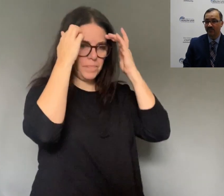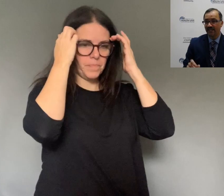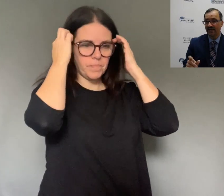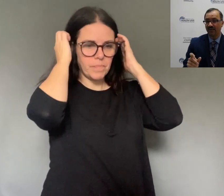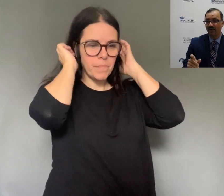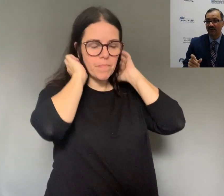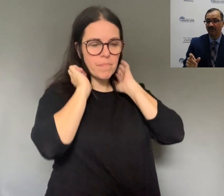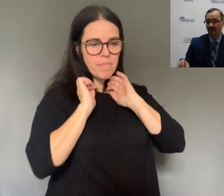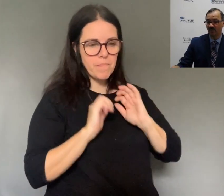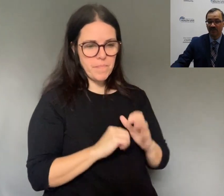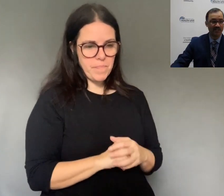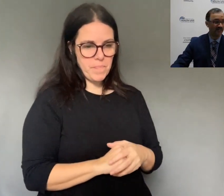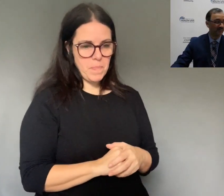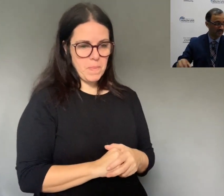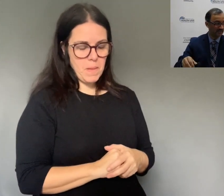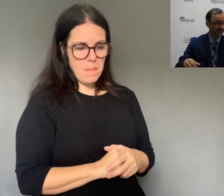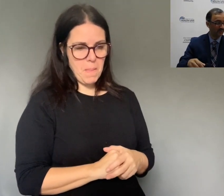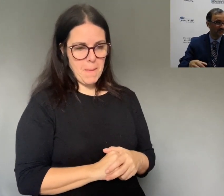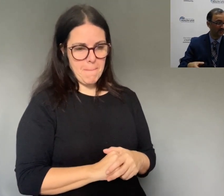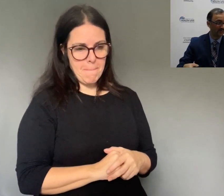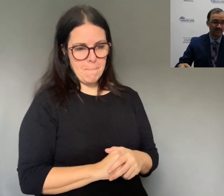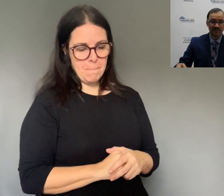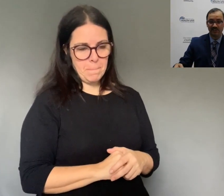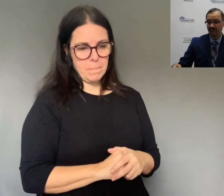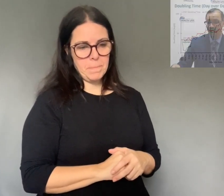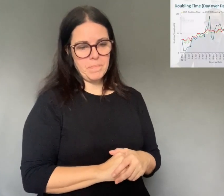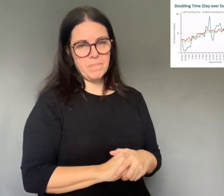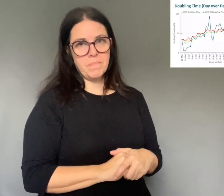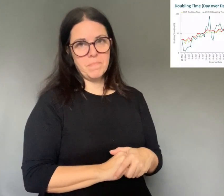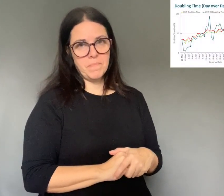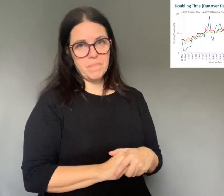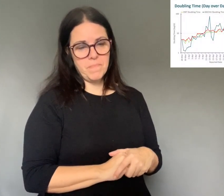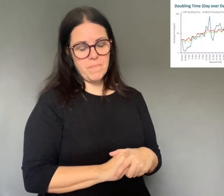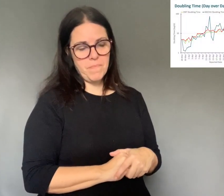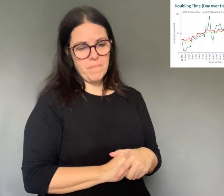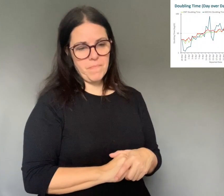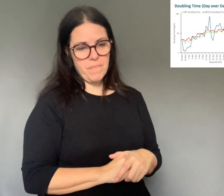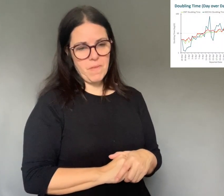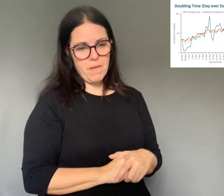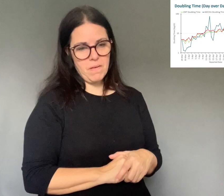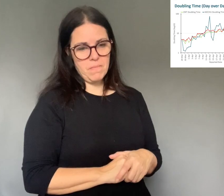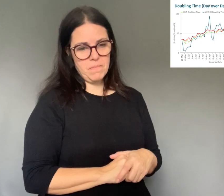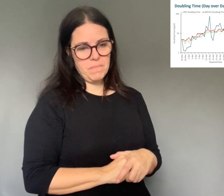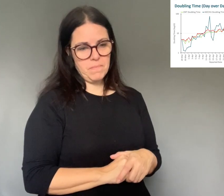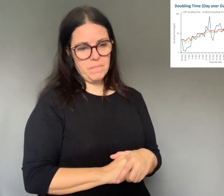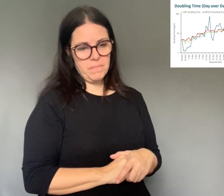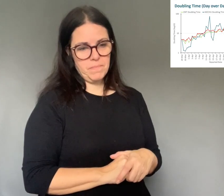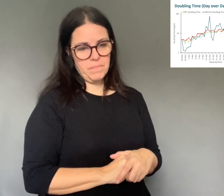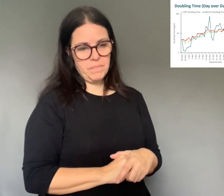That's why, like, if you're looking at, can we go back to the epi curve, please? So let me just try and explain that.